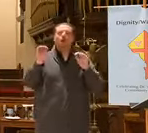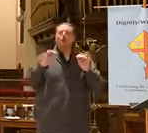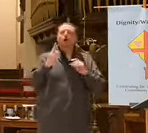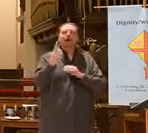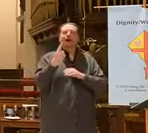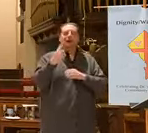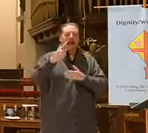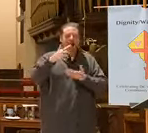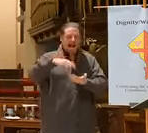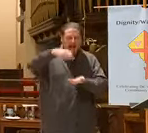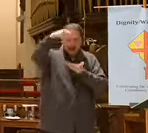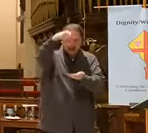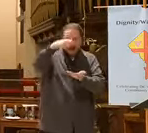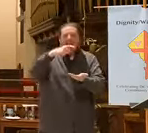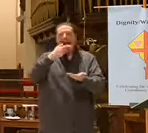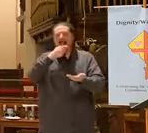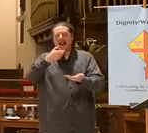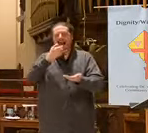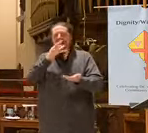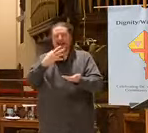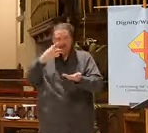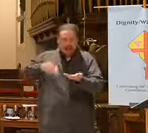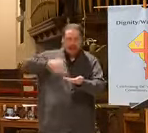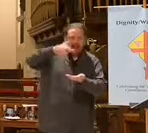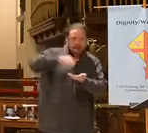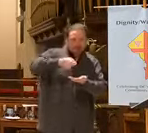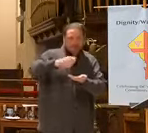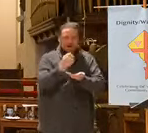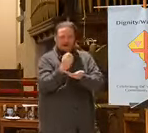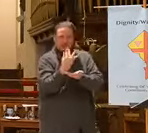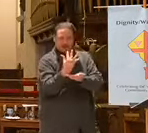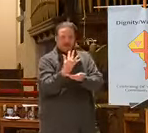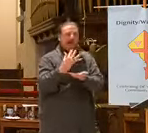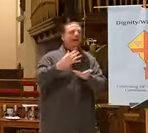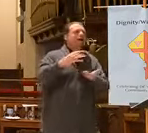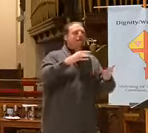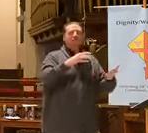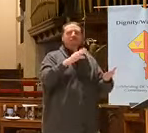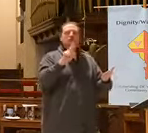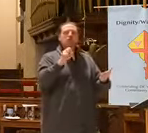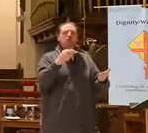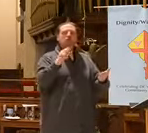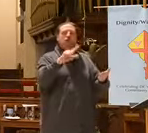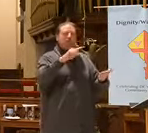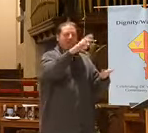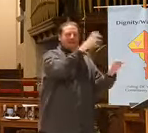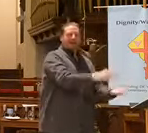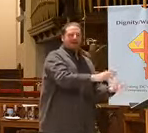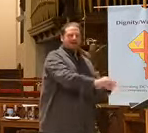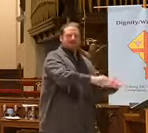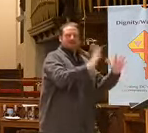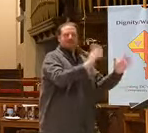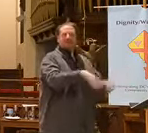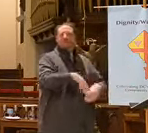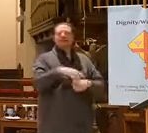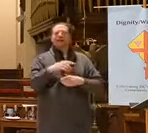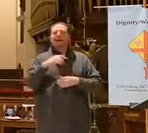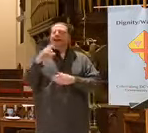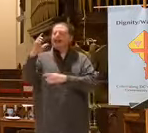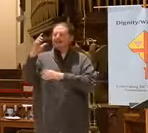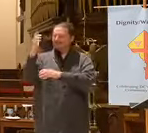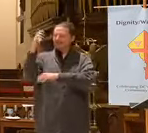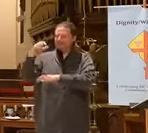lamp, puts it under the bushel basket, but on the lampstand, and it gives light to all in the house.